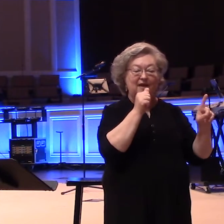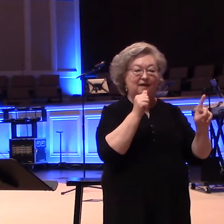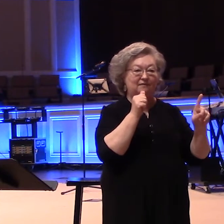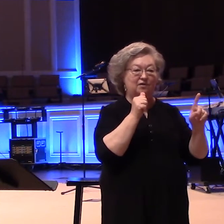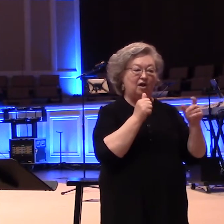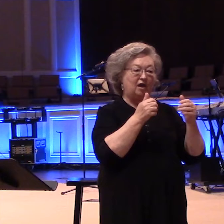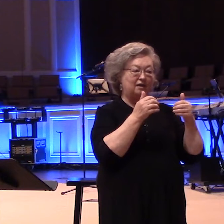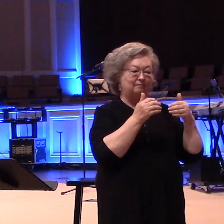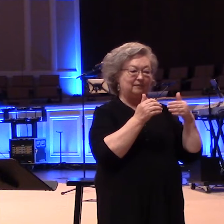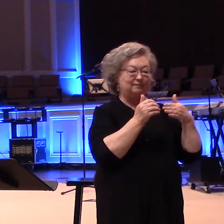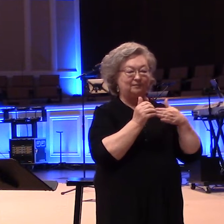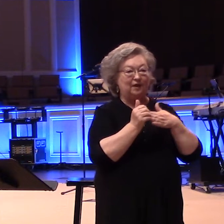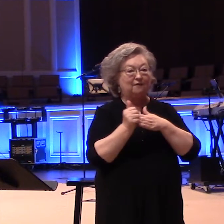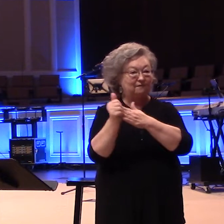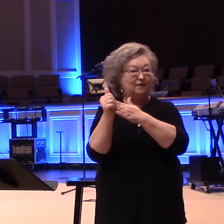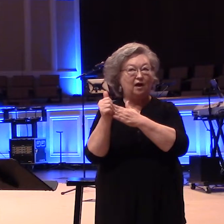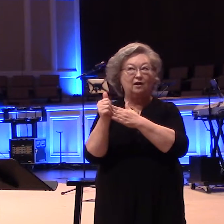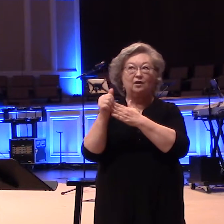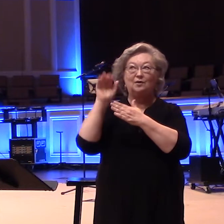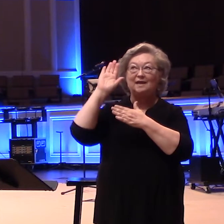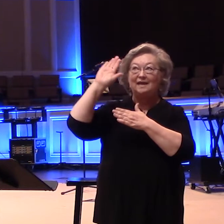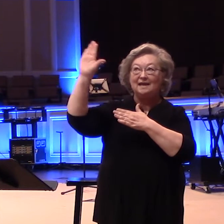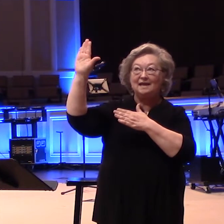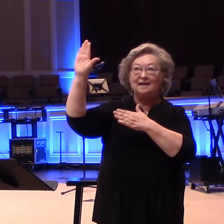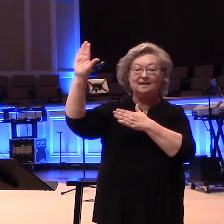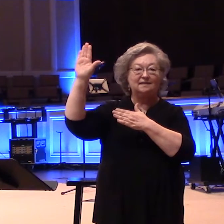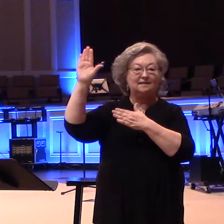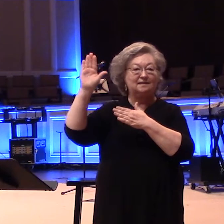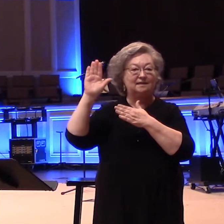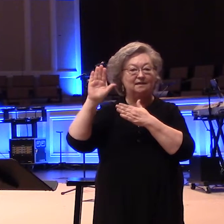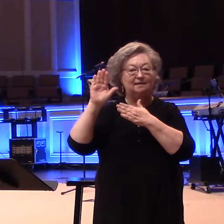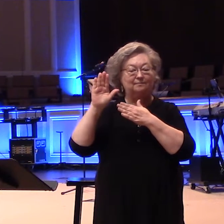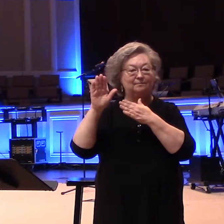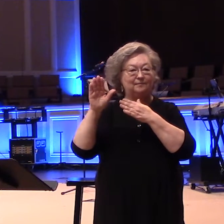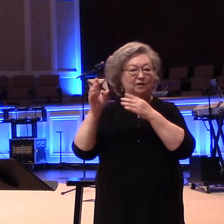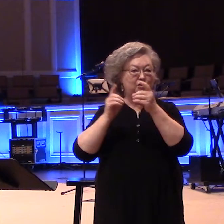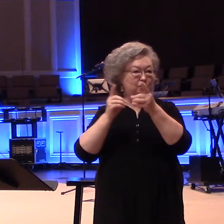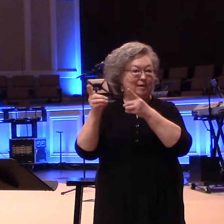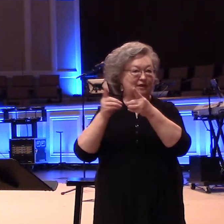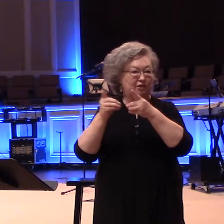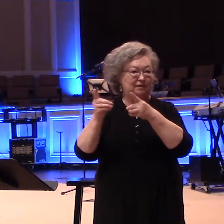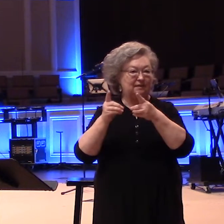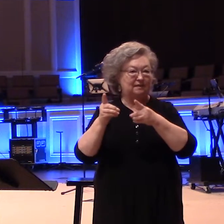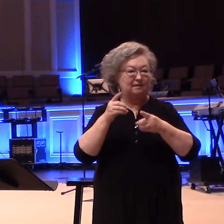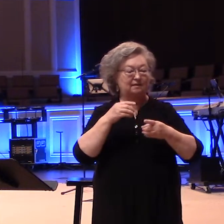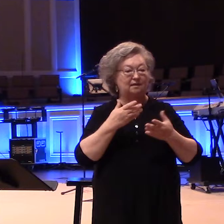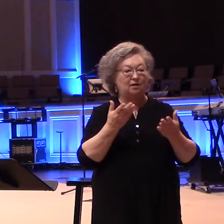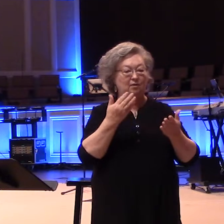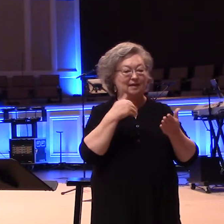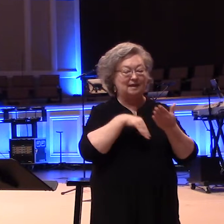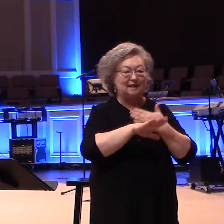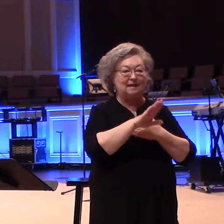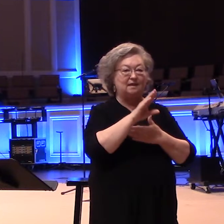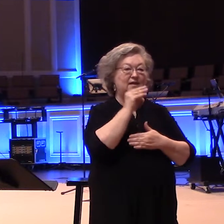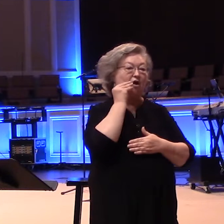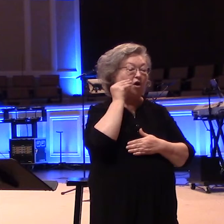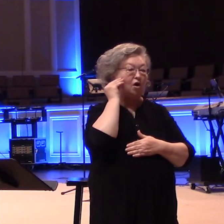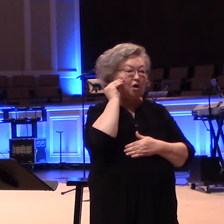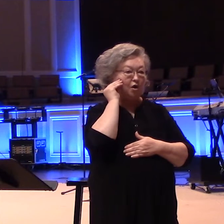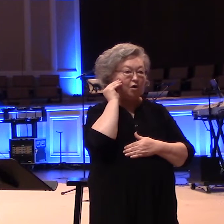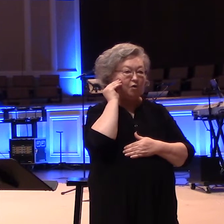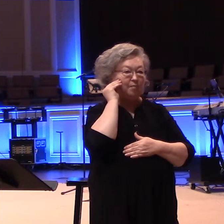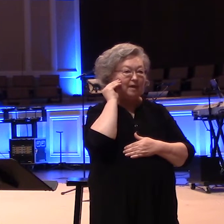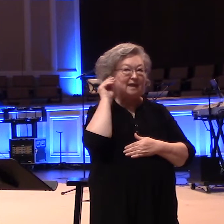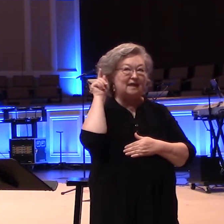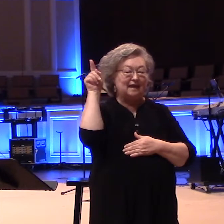still lost. You haven't followed my directions, and that's why you're not home. But I don't change. I'm always